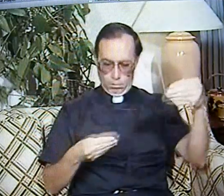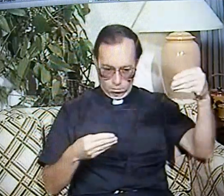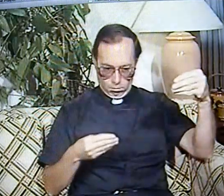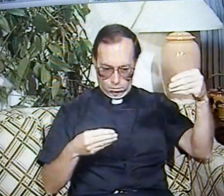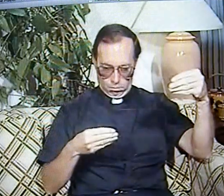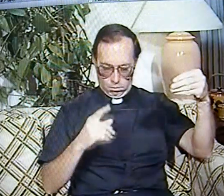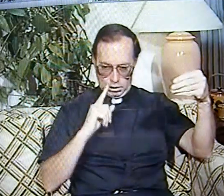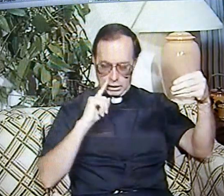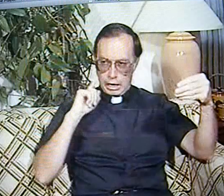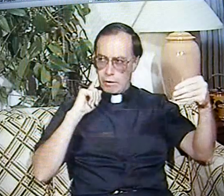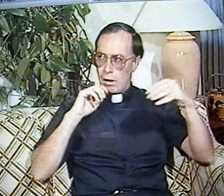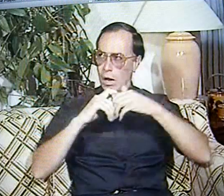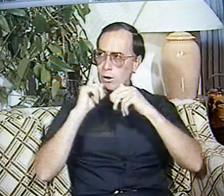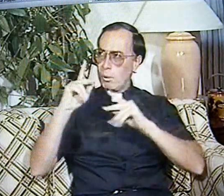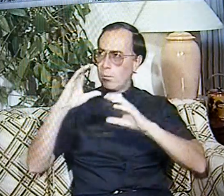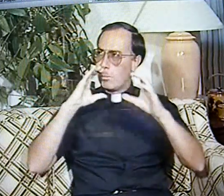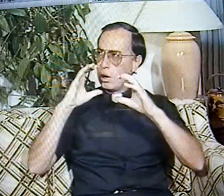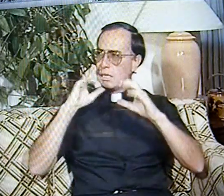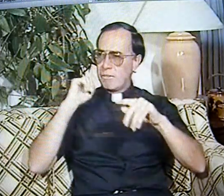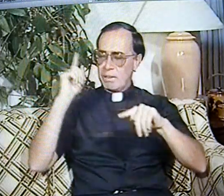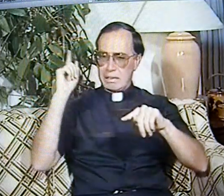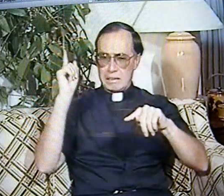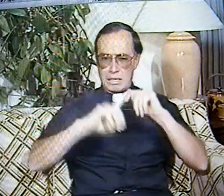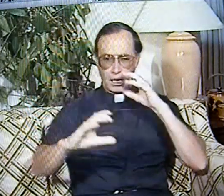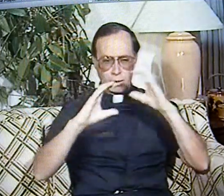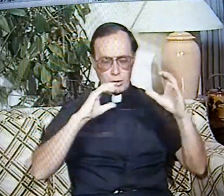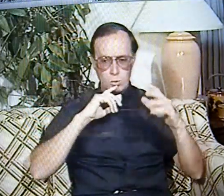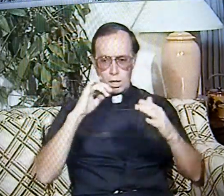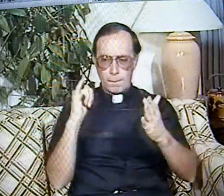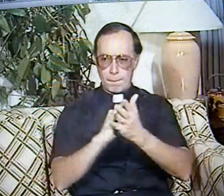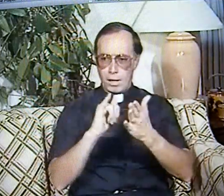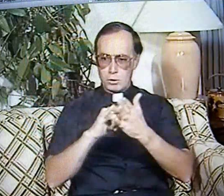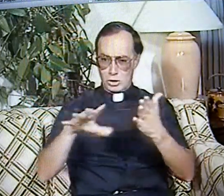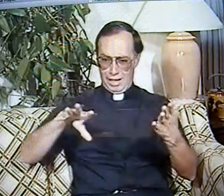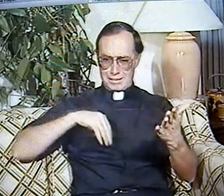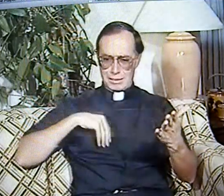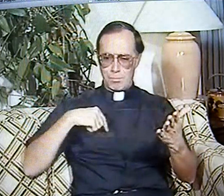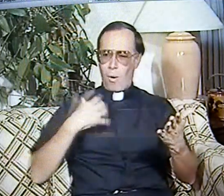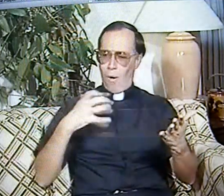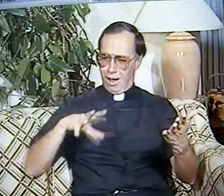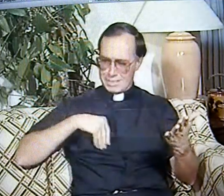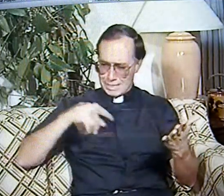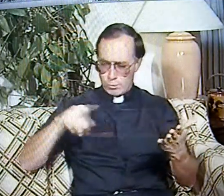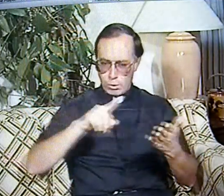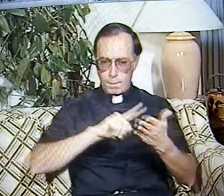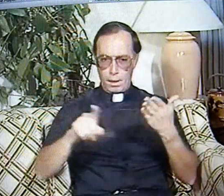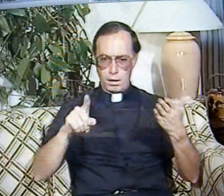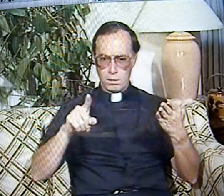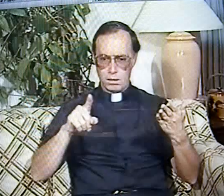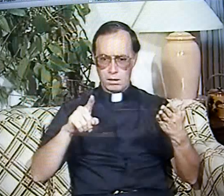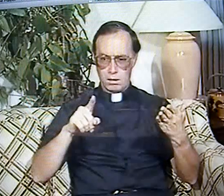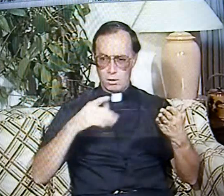to communicate with you because you were deaf and you wouldn't know how to communicate. I didn't know if I could accept you because of